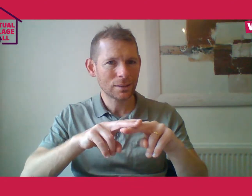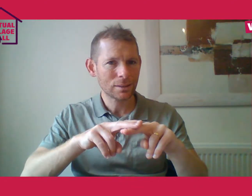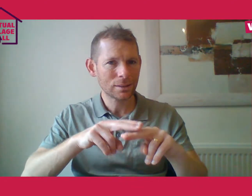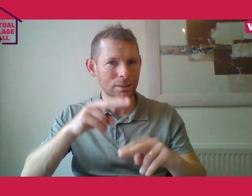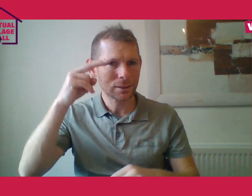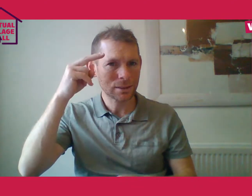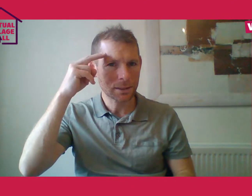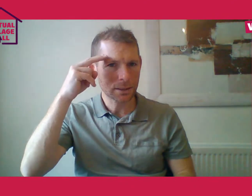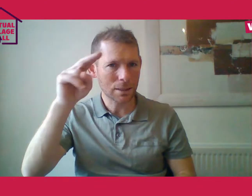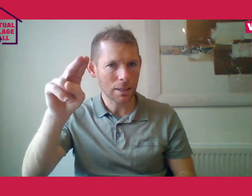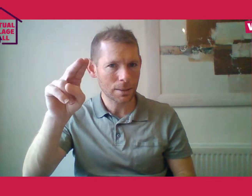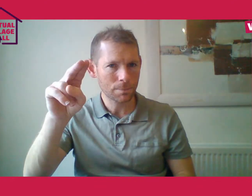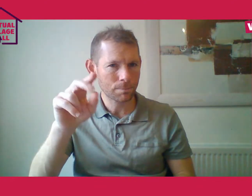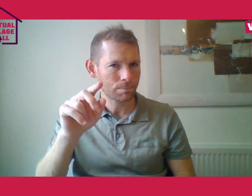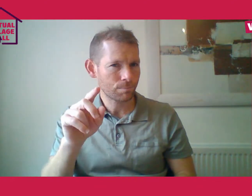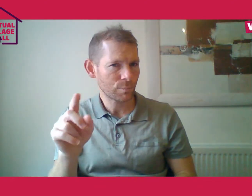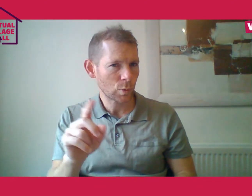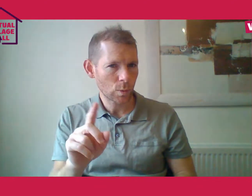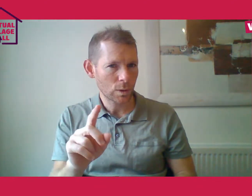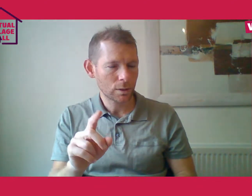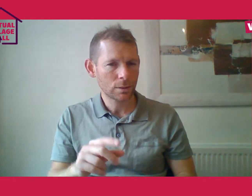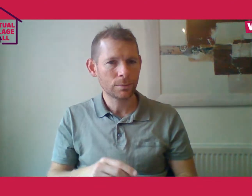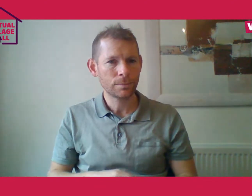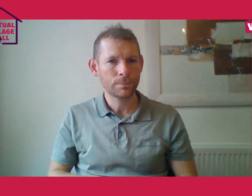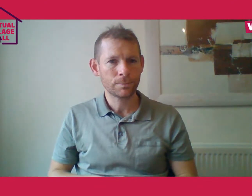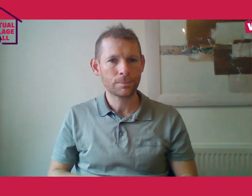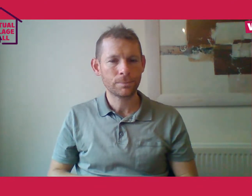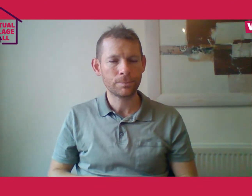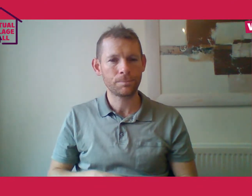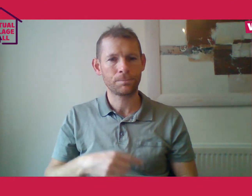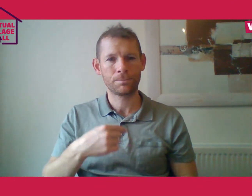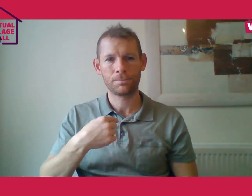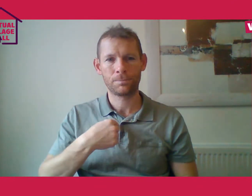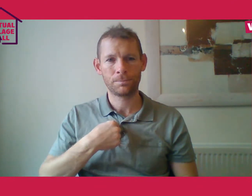Your father's name is what?